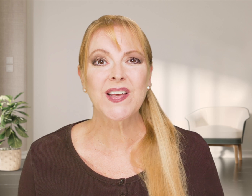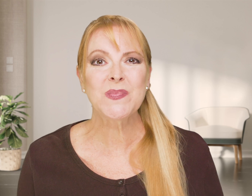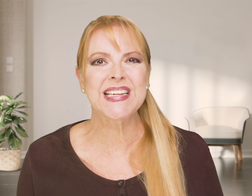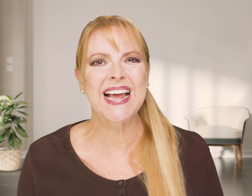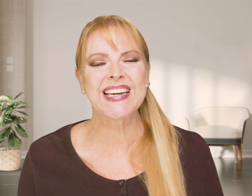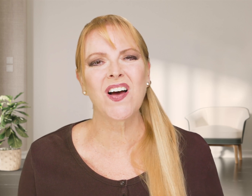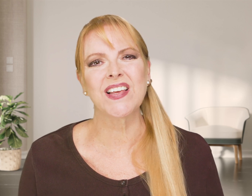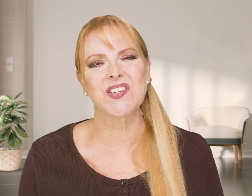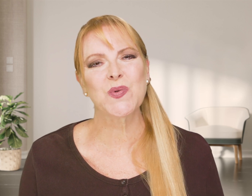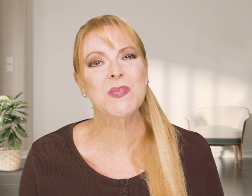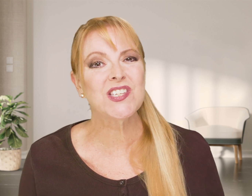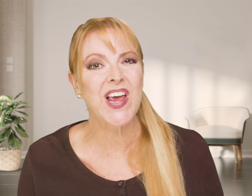Welcome to Nanny Knowledge with Miss Jen.